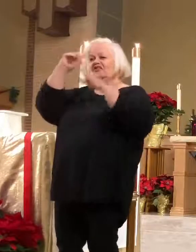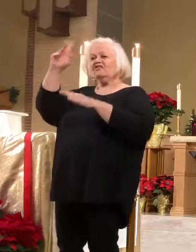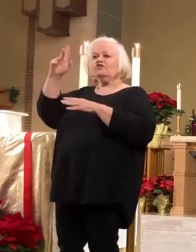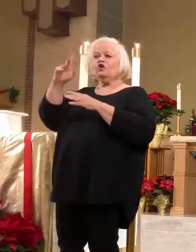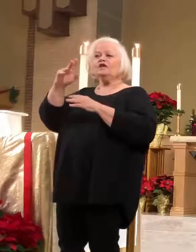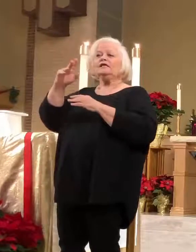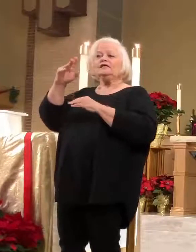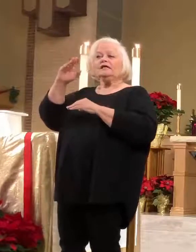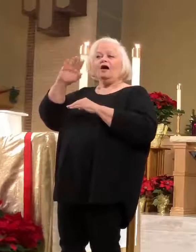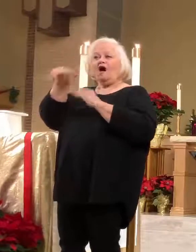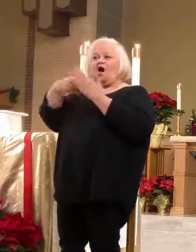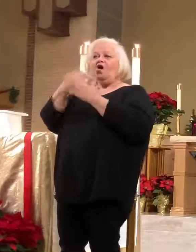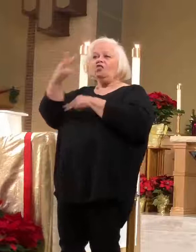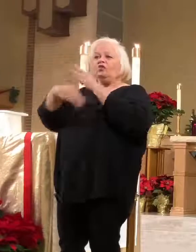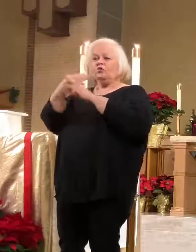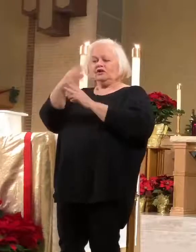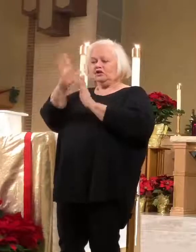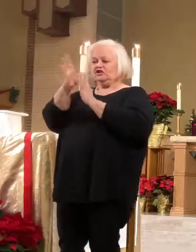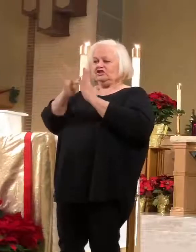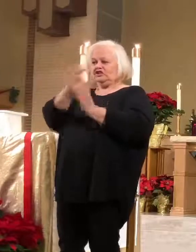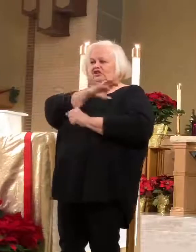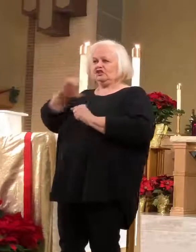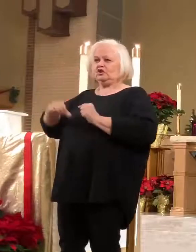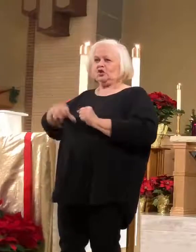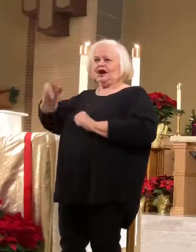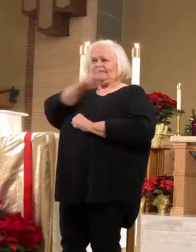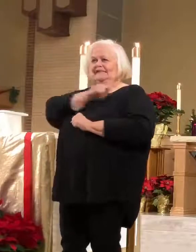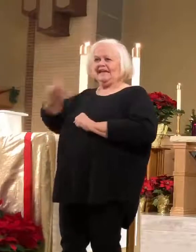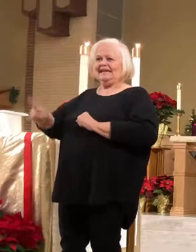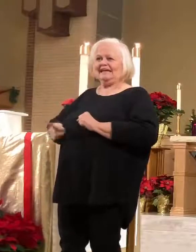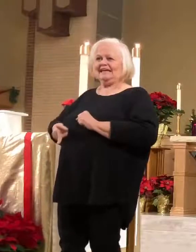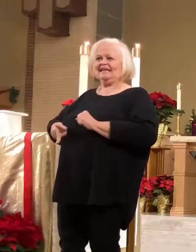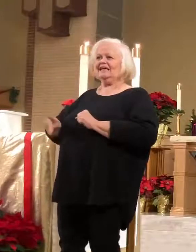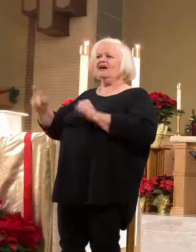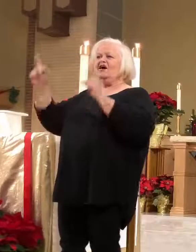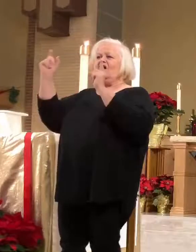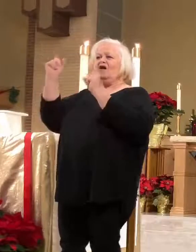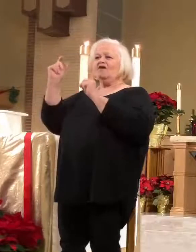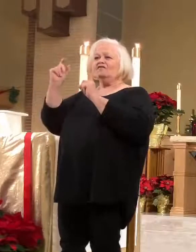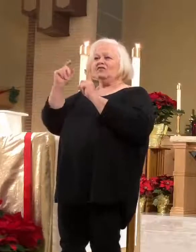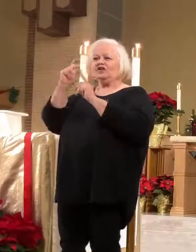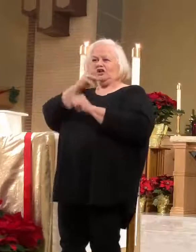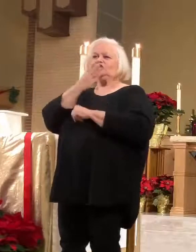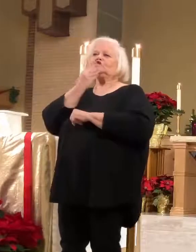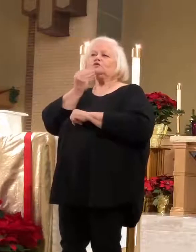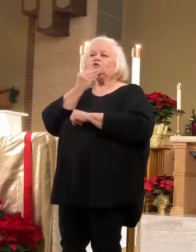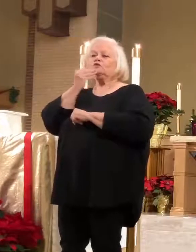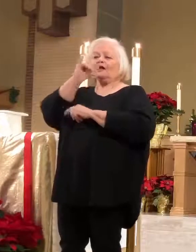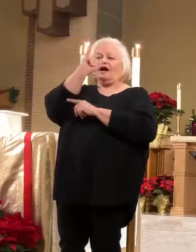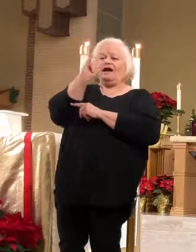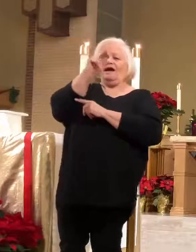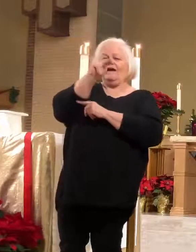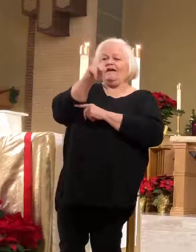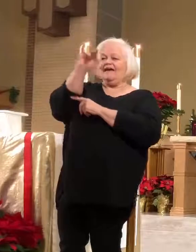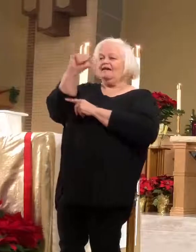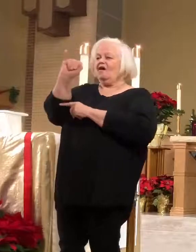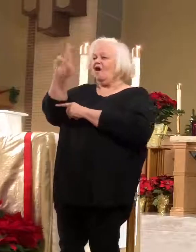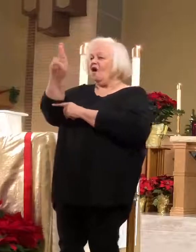Jesus Christ, King of the Jews. It's where we abbreviate the I-N-R-I, which is the